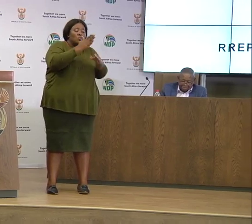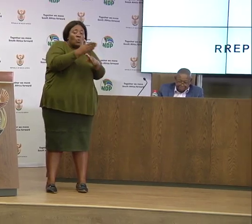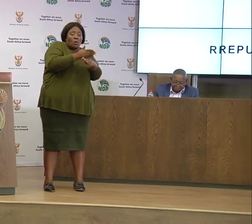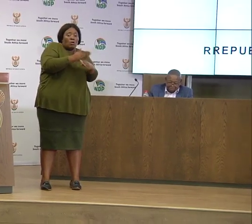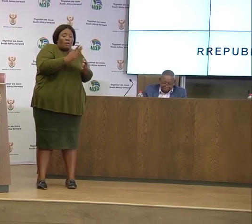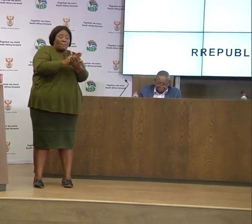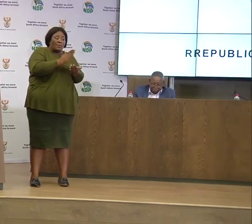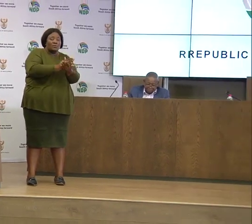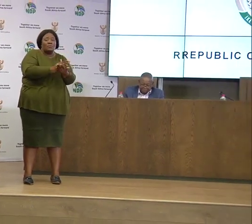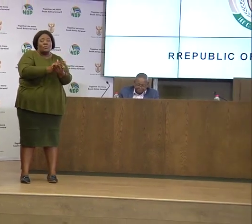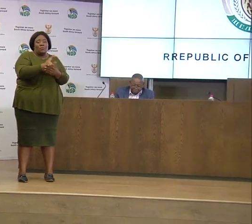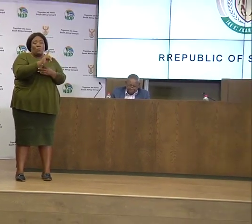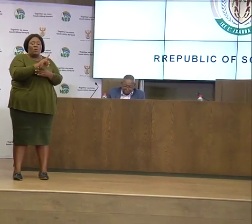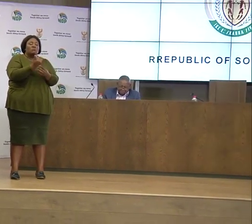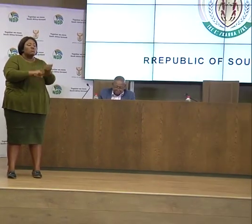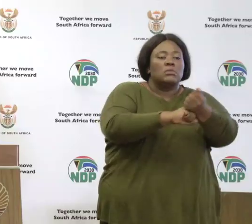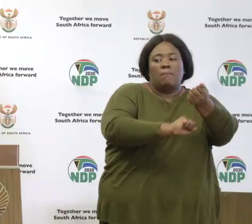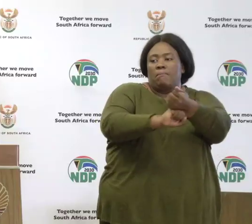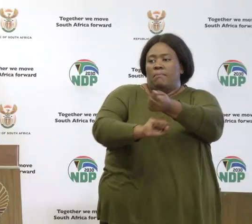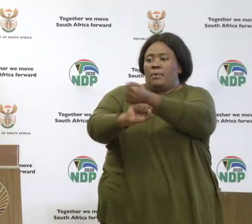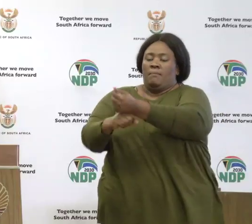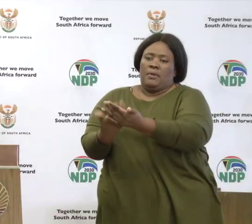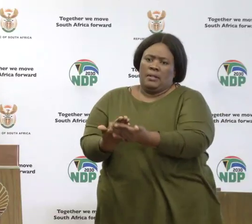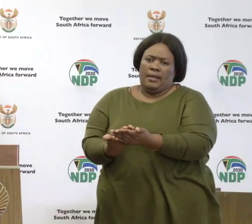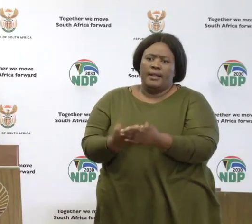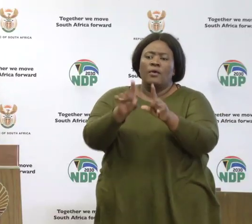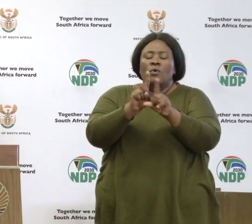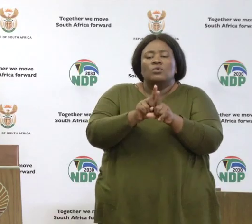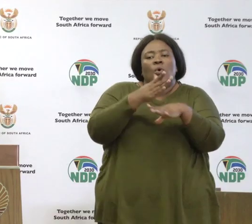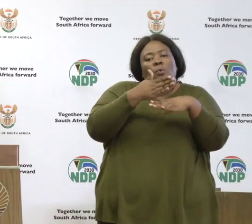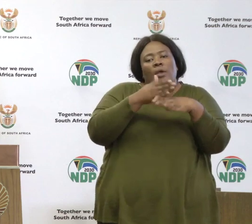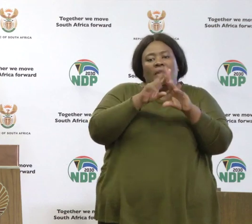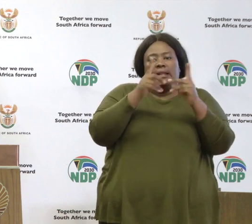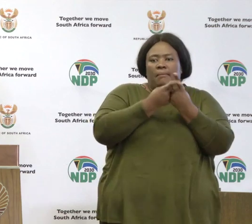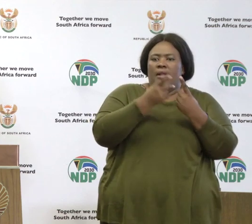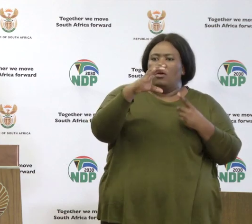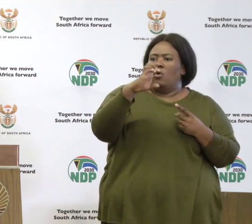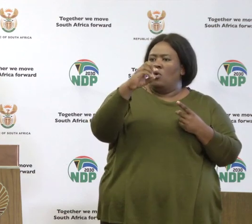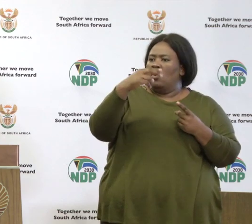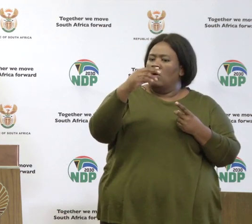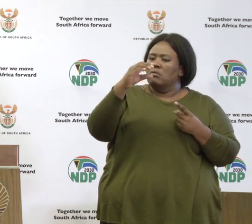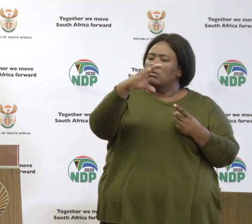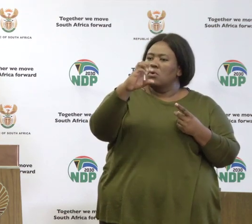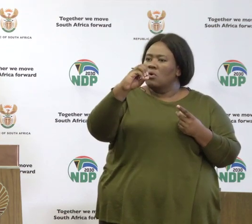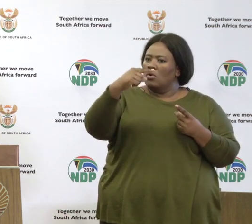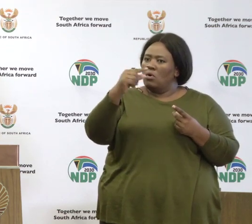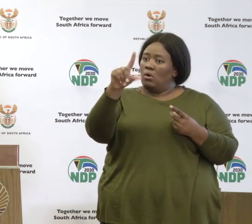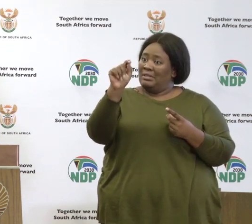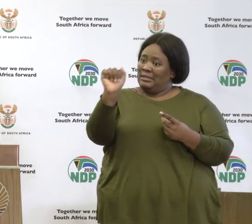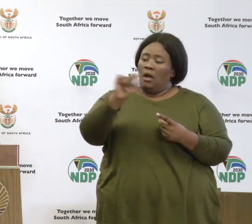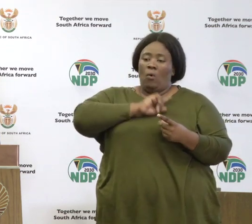are providing the necessary support. We also work with the Department of COCTA, which is always present in our meetings,